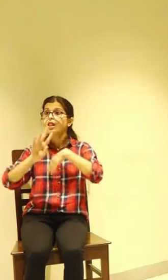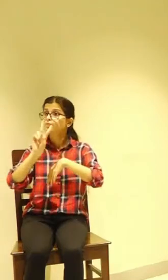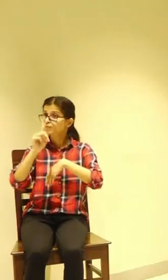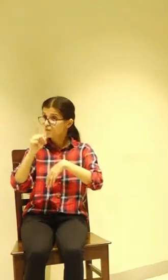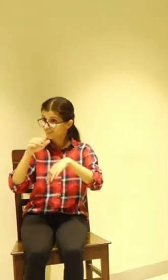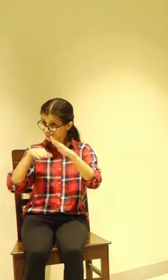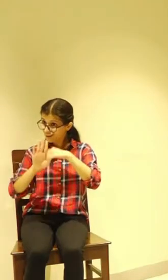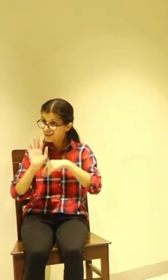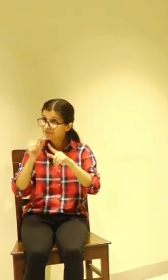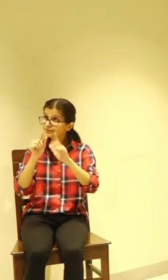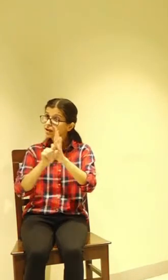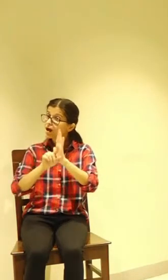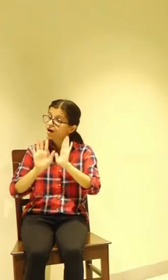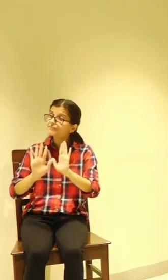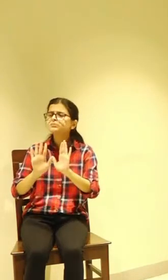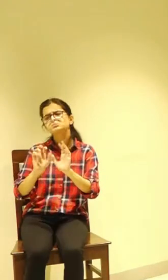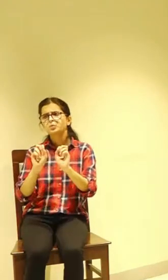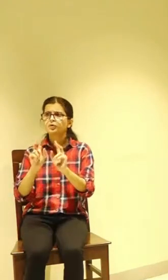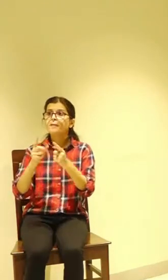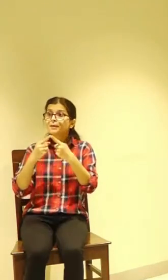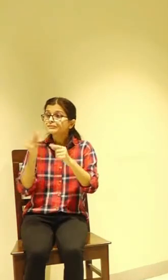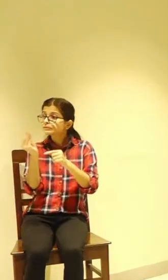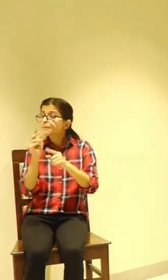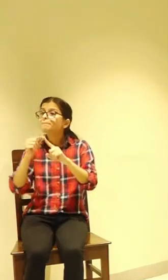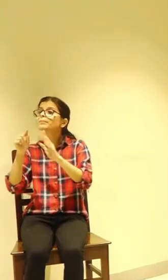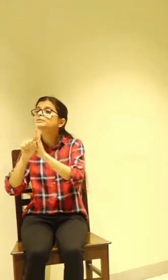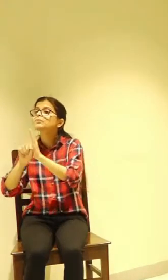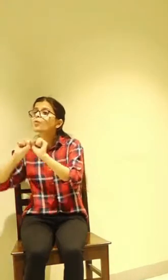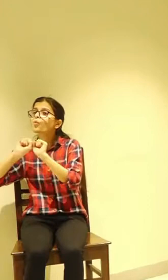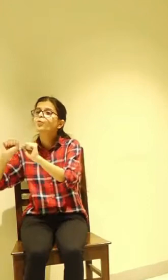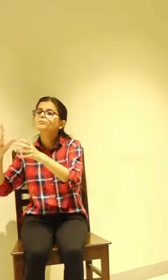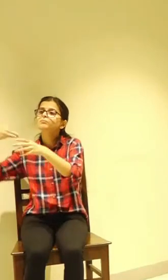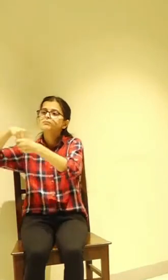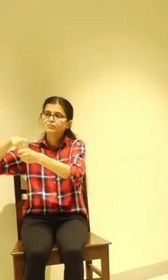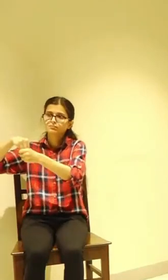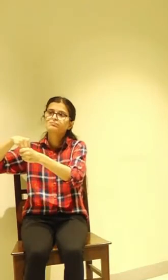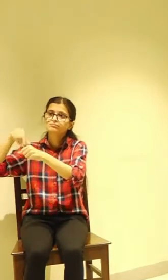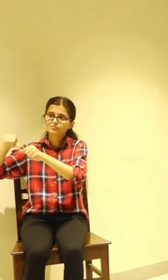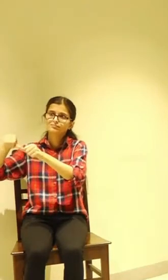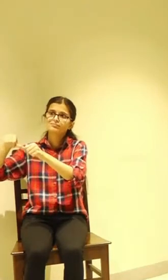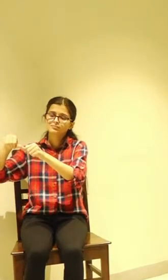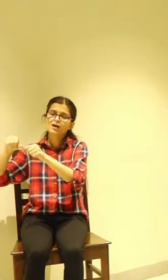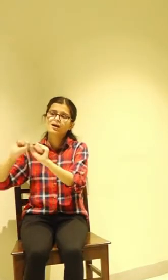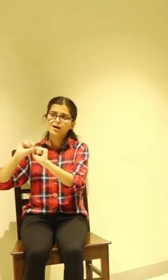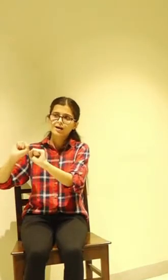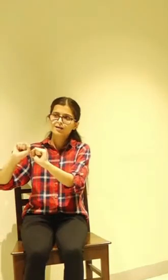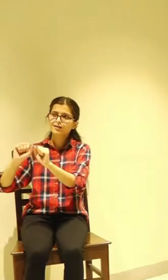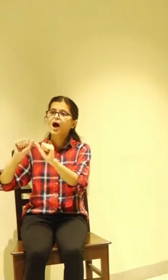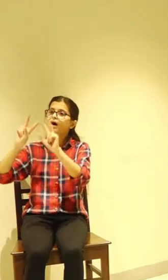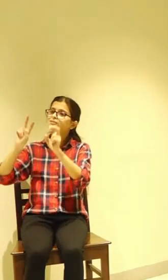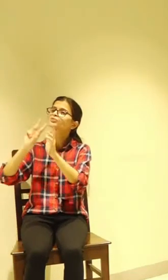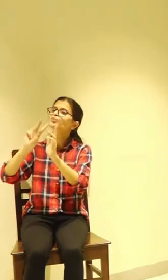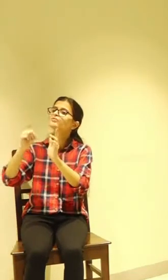But there are certain principles which, as the courts have put it, are also part of directive principles which can be located in